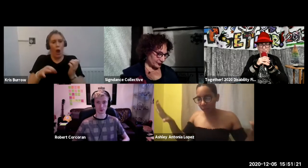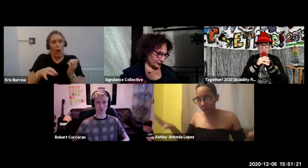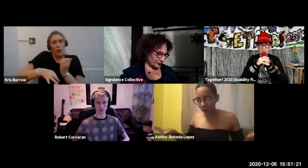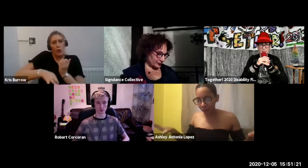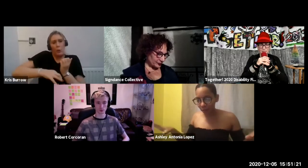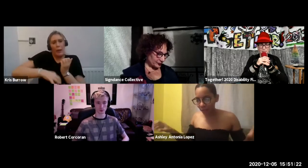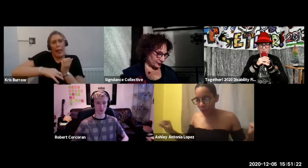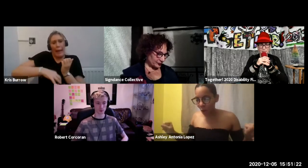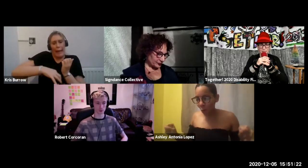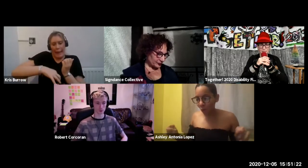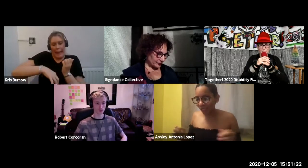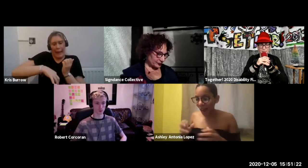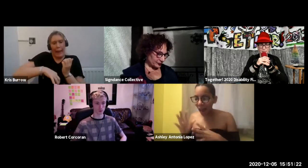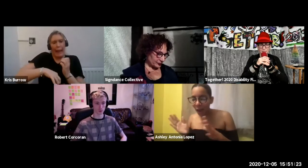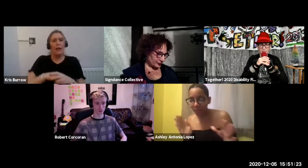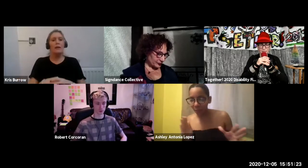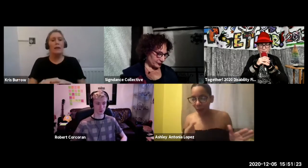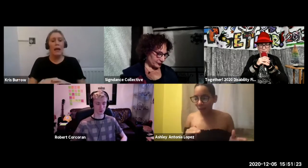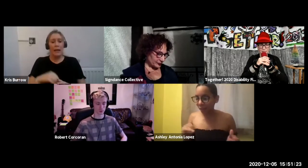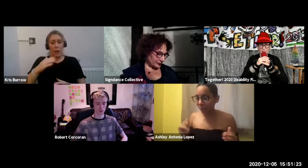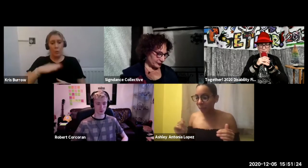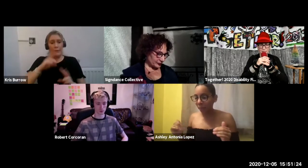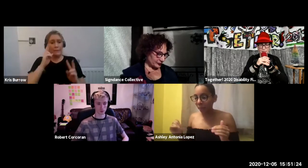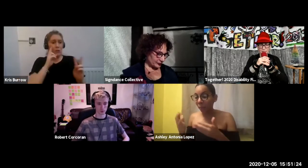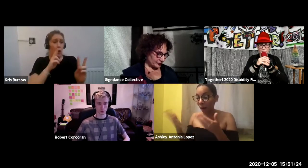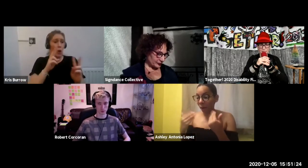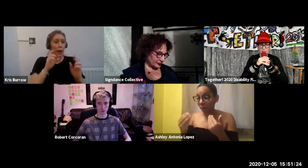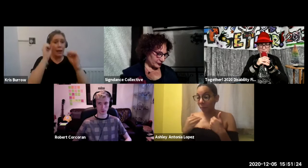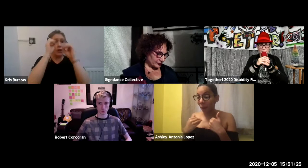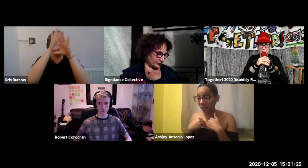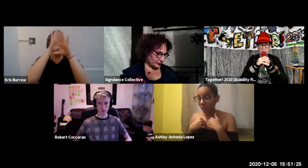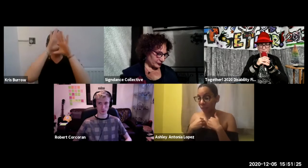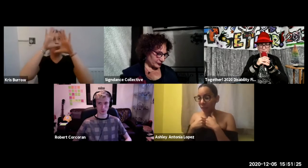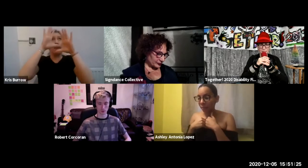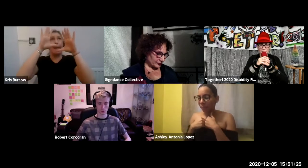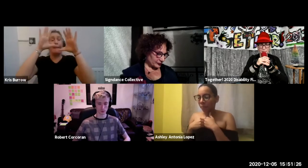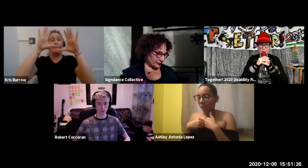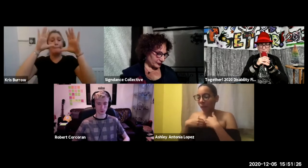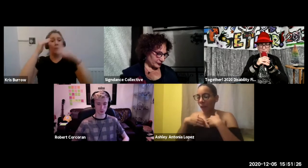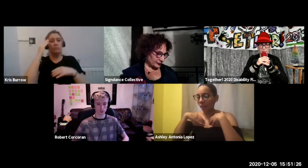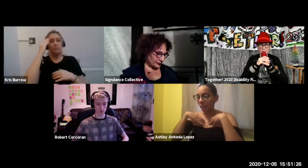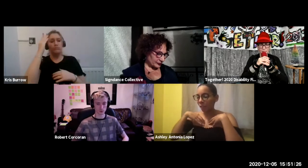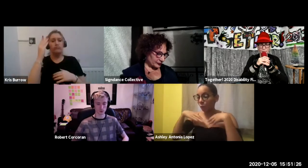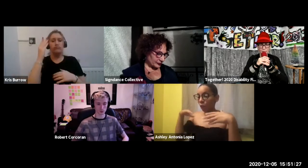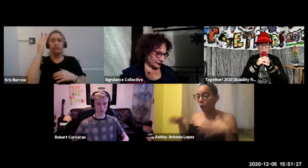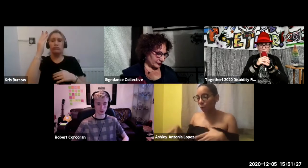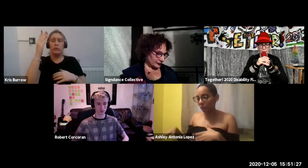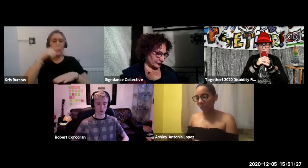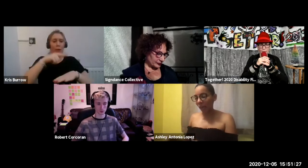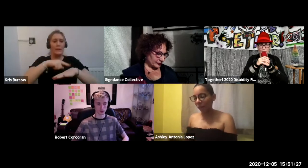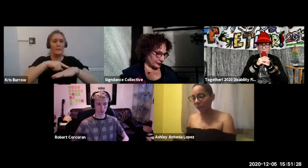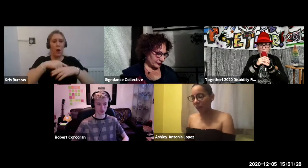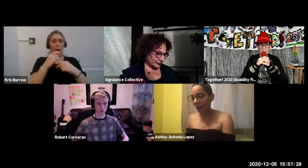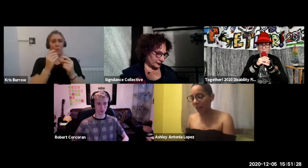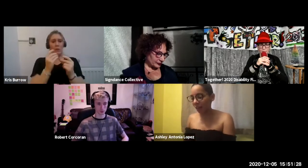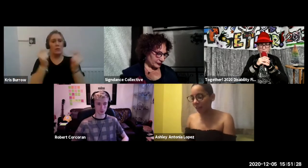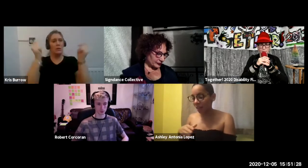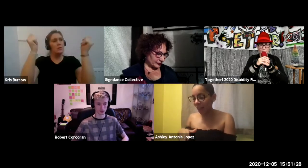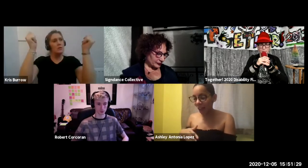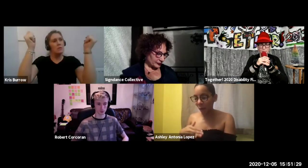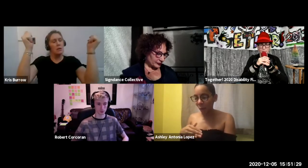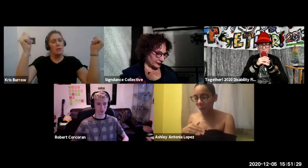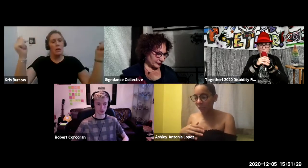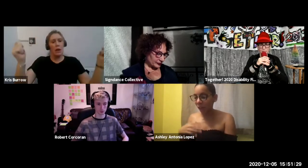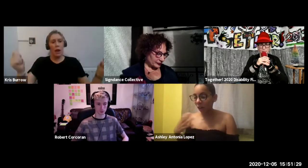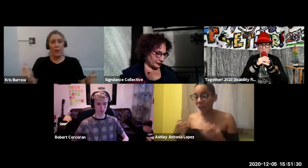dream sequence where time is passing us unless we notice life